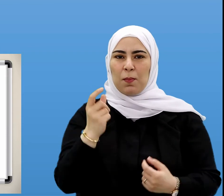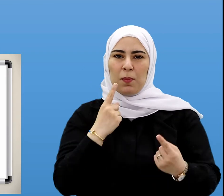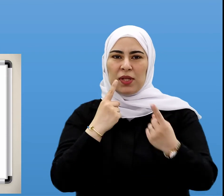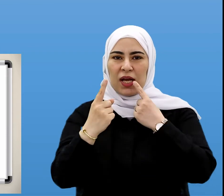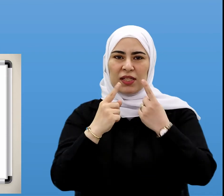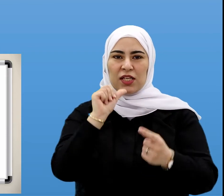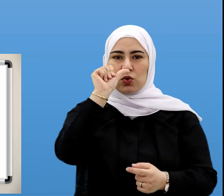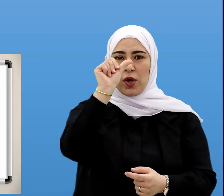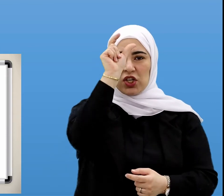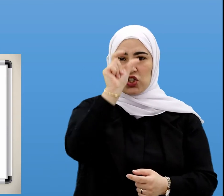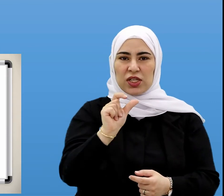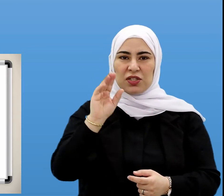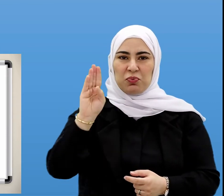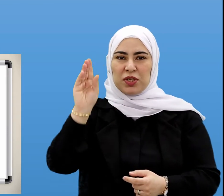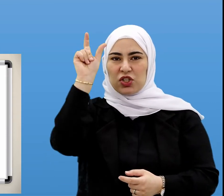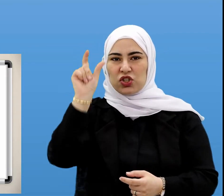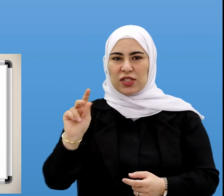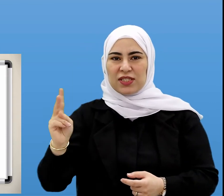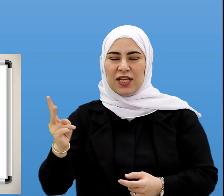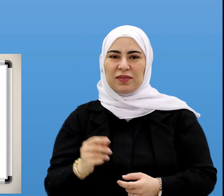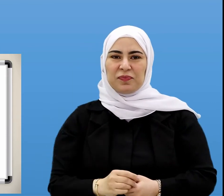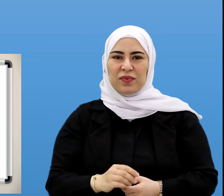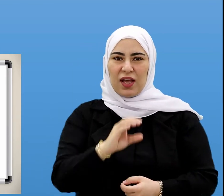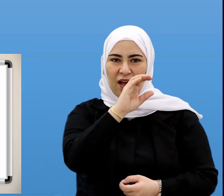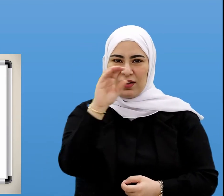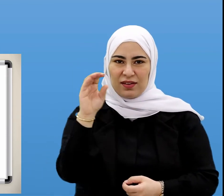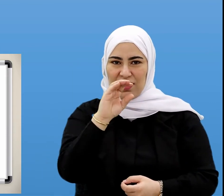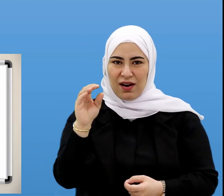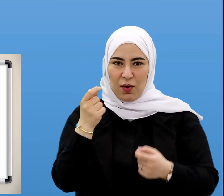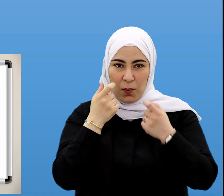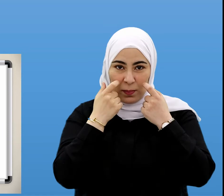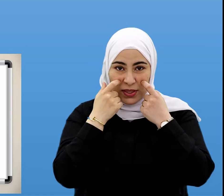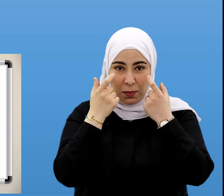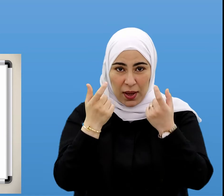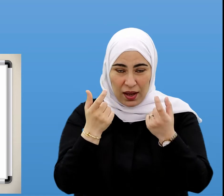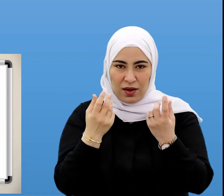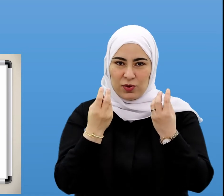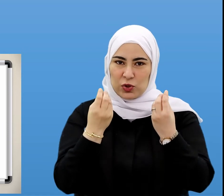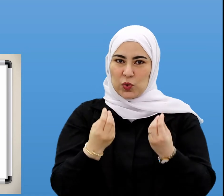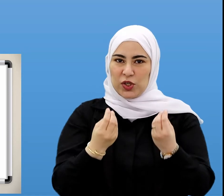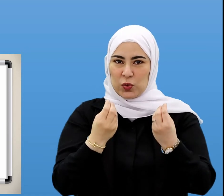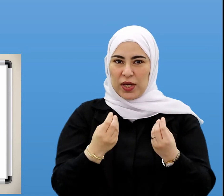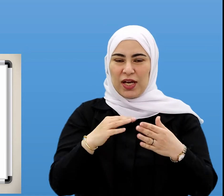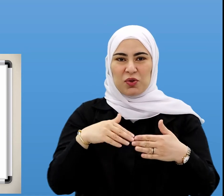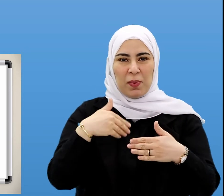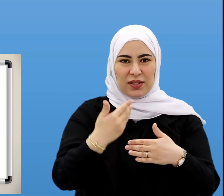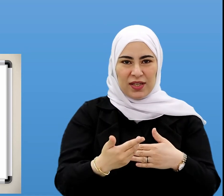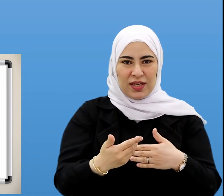have to do is very simple. You have to read the sentence clearly and slowly to make sure that you choose the